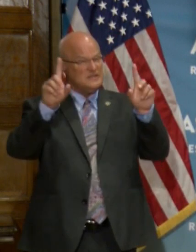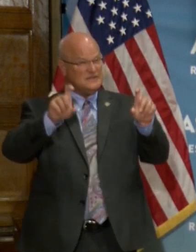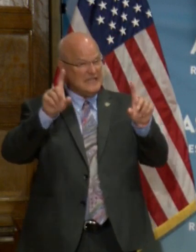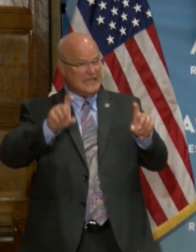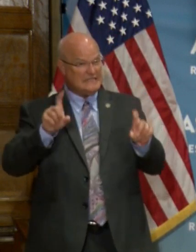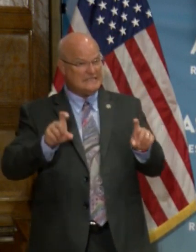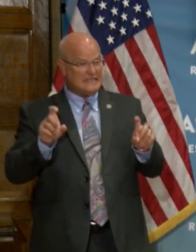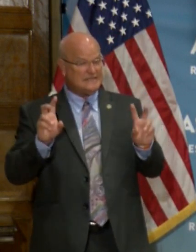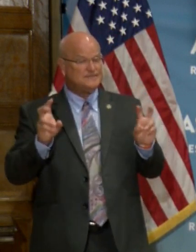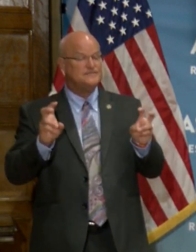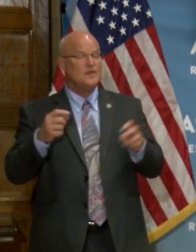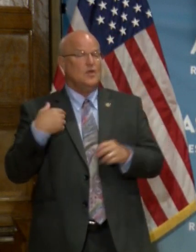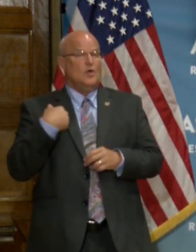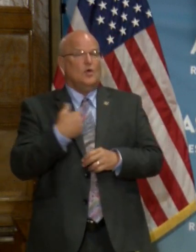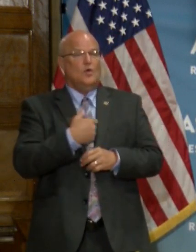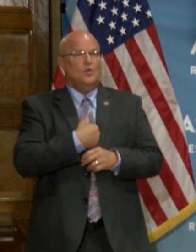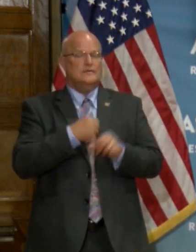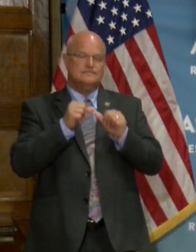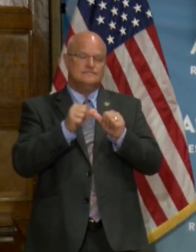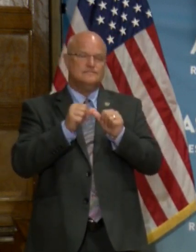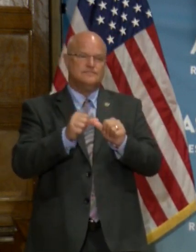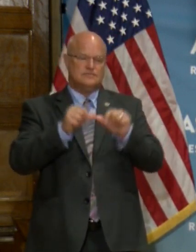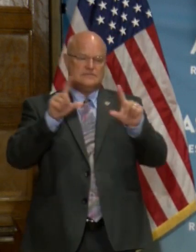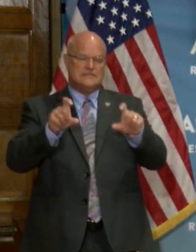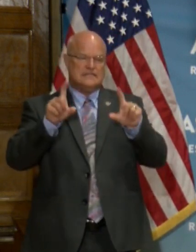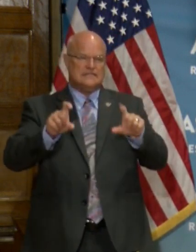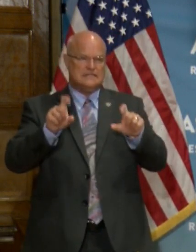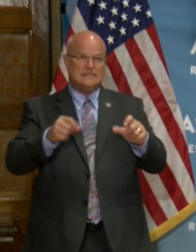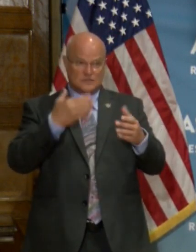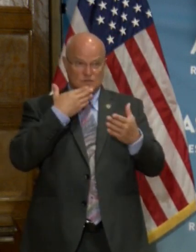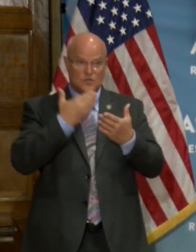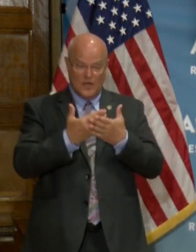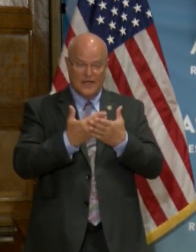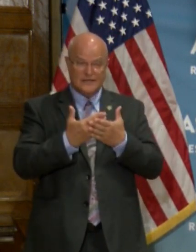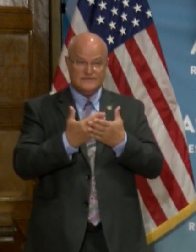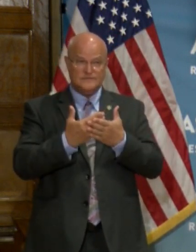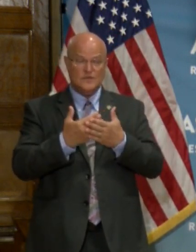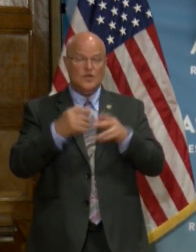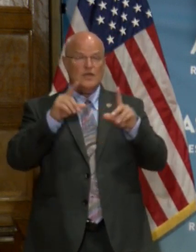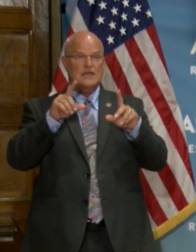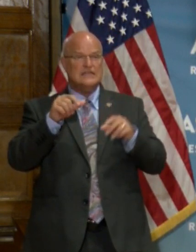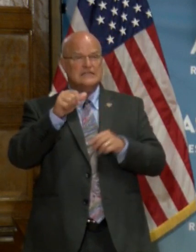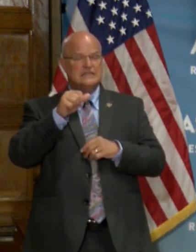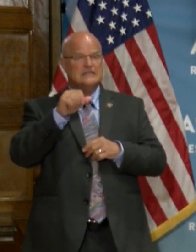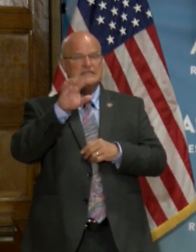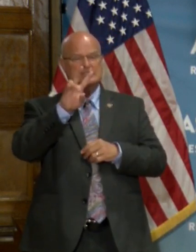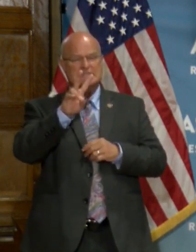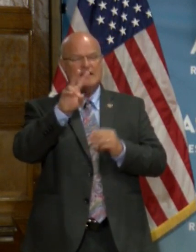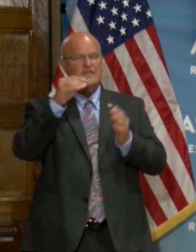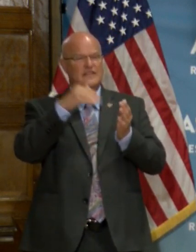testing, we have continued to do well with testing. We tested